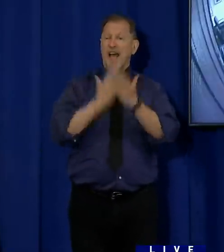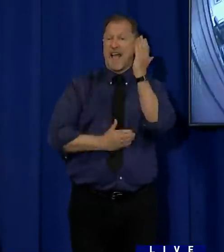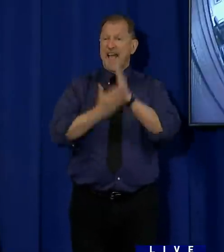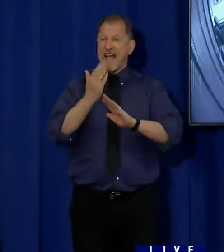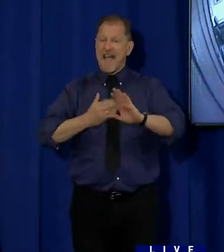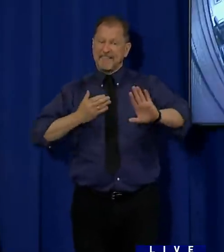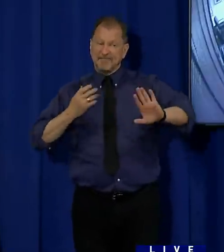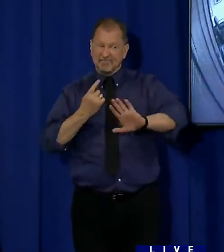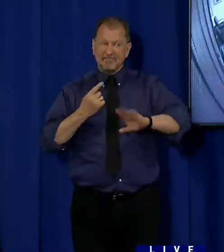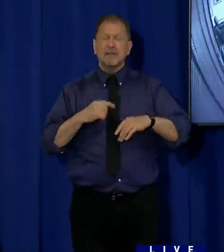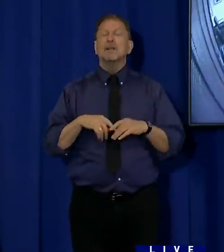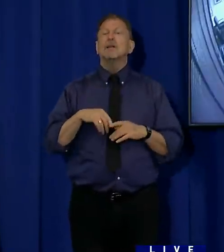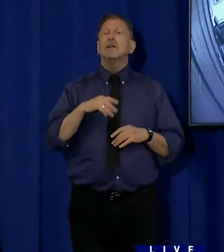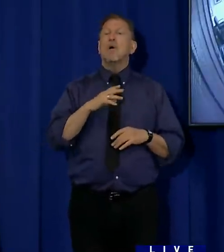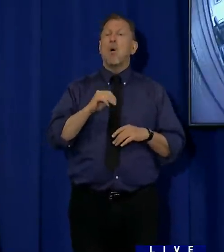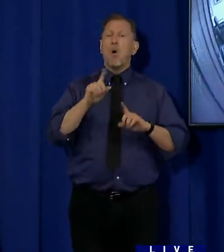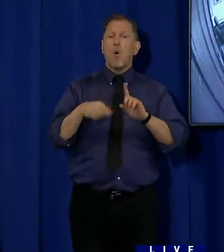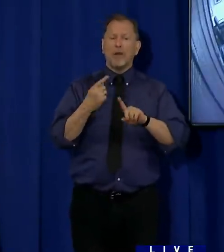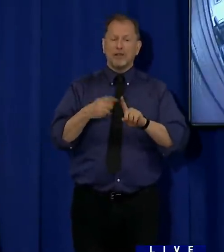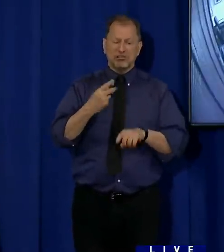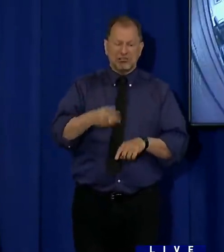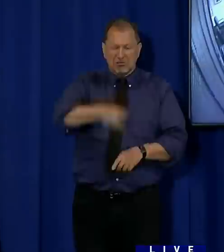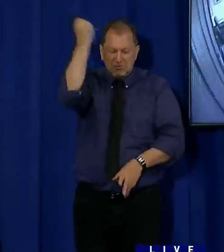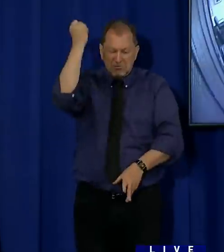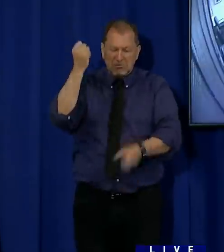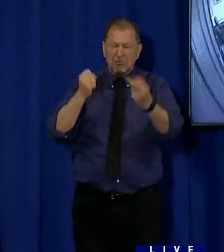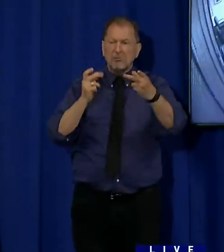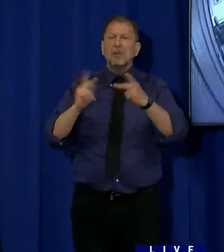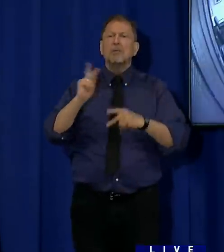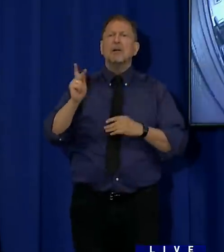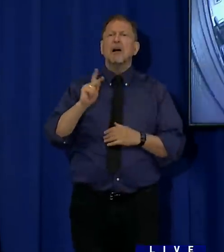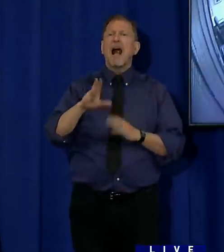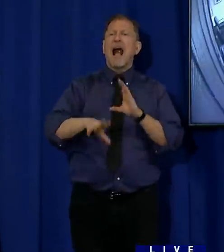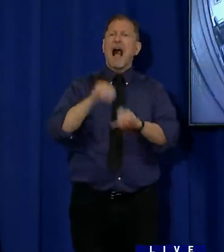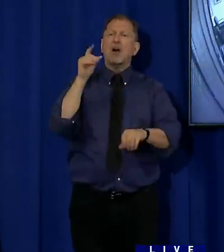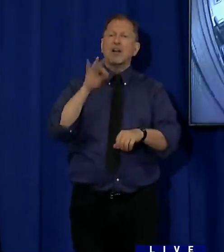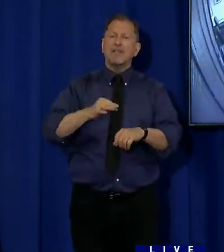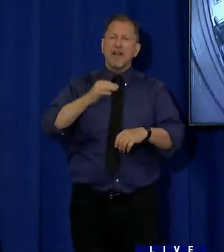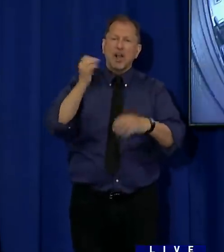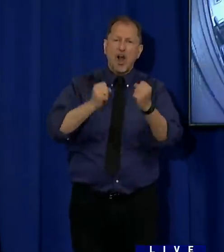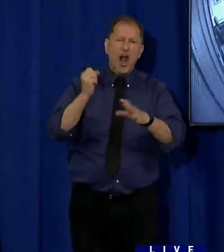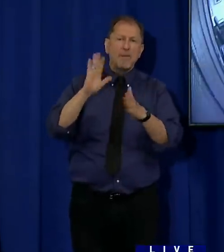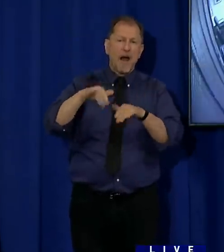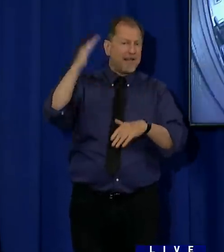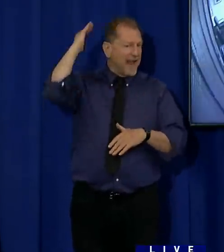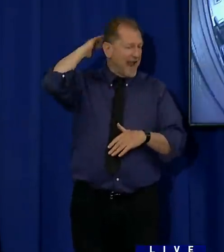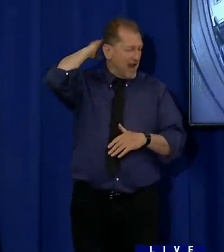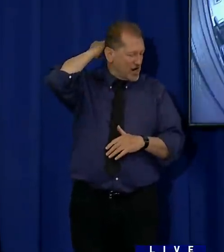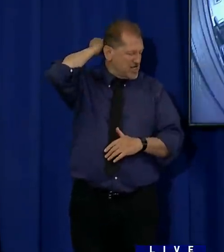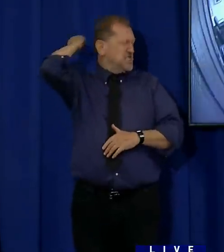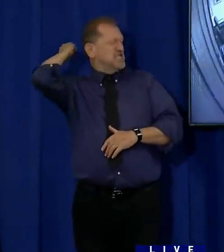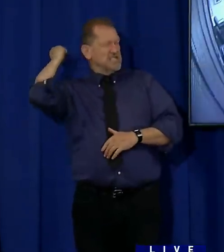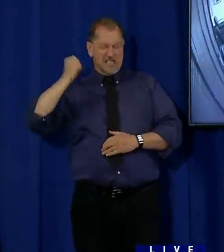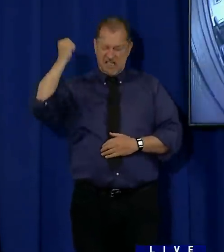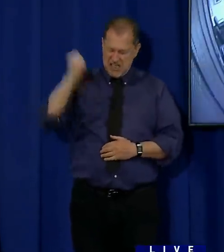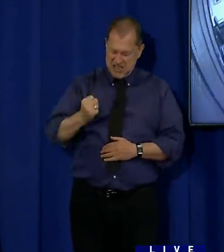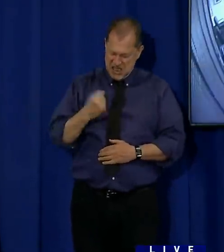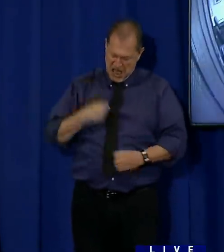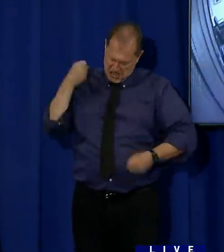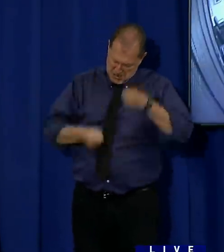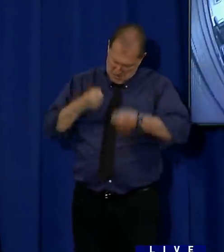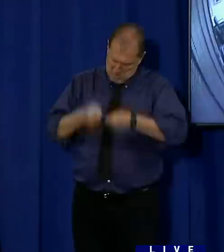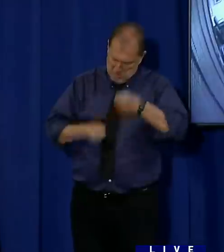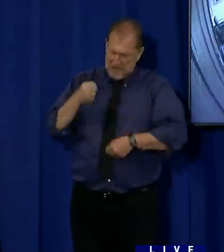or protecting when you pull people out of their cars, by their hair, and beat the daylights out of them in the